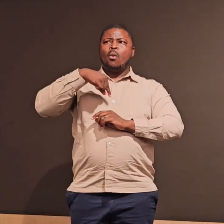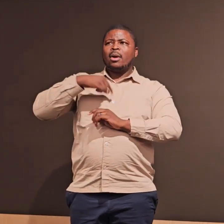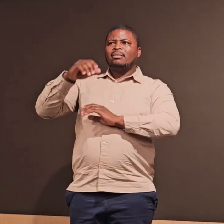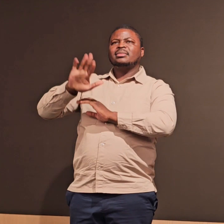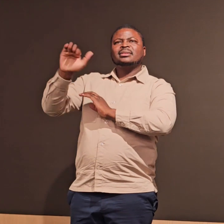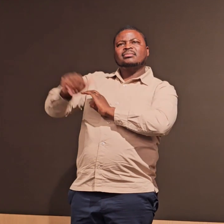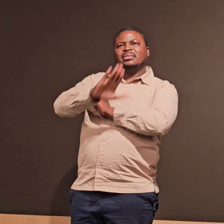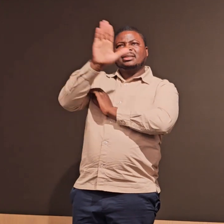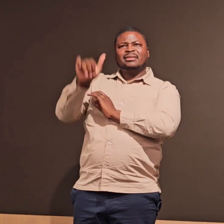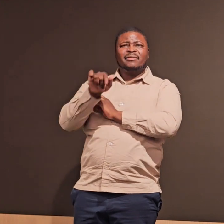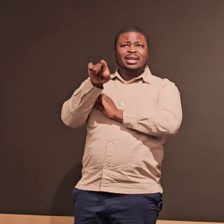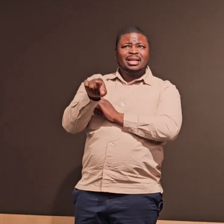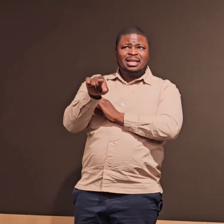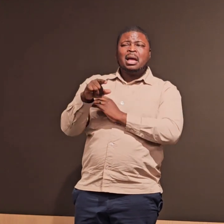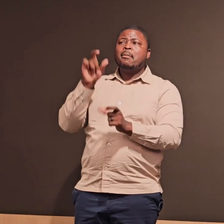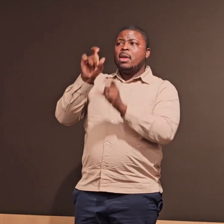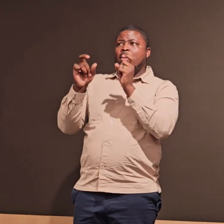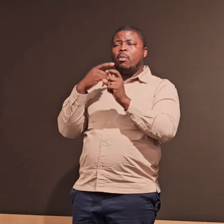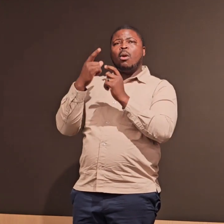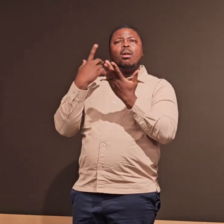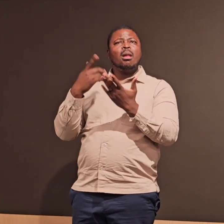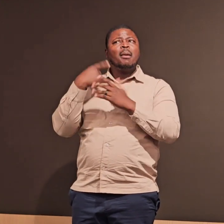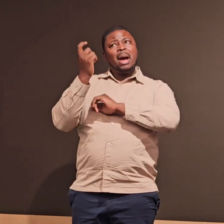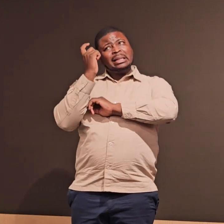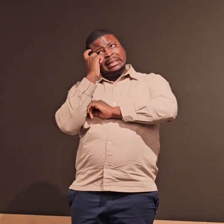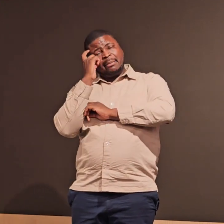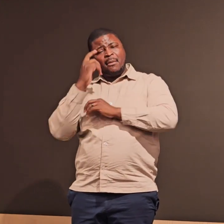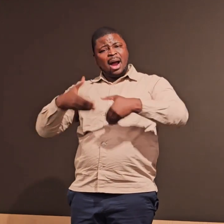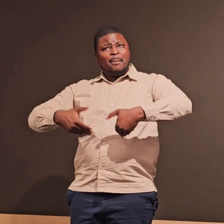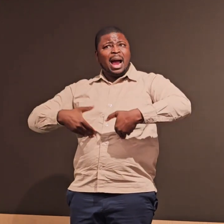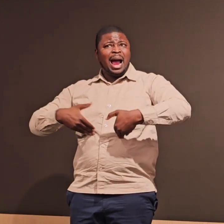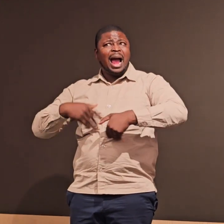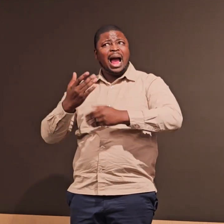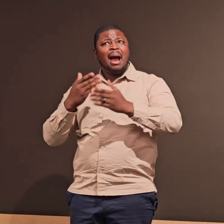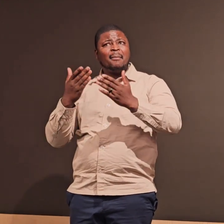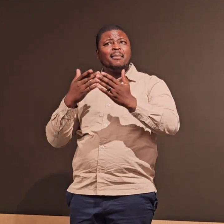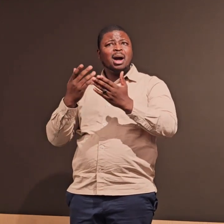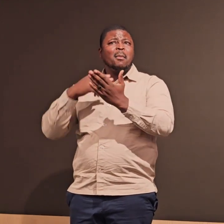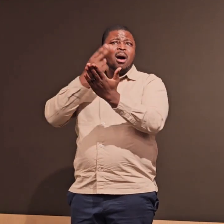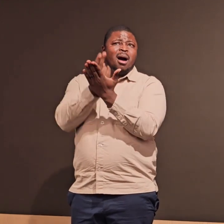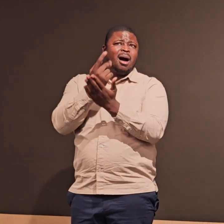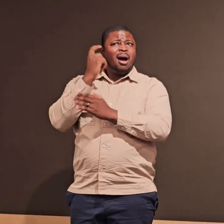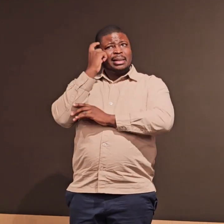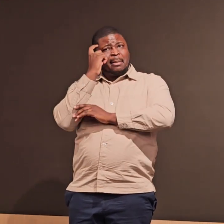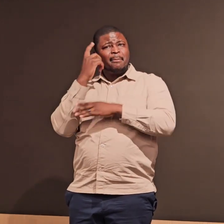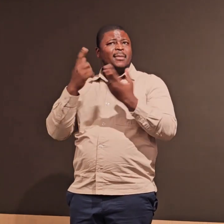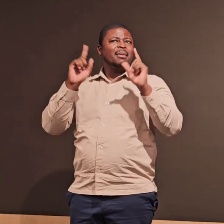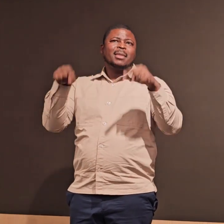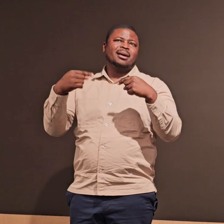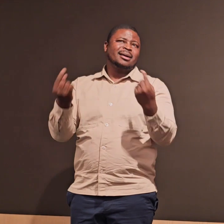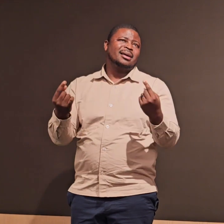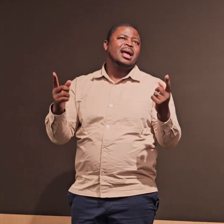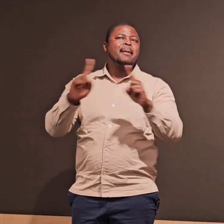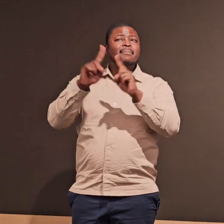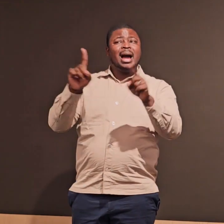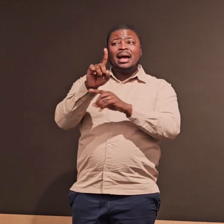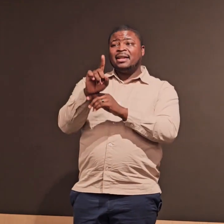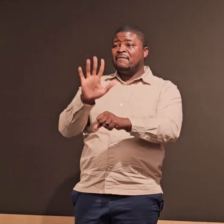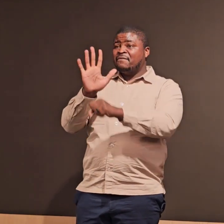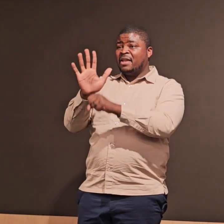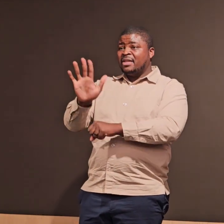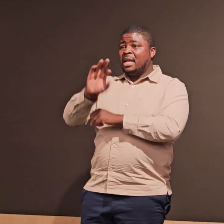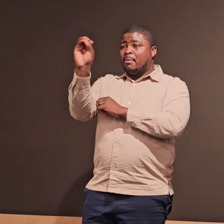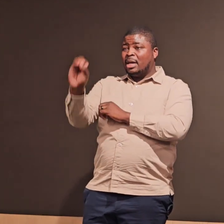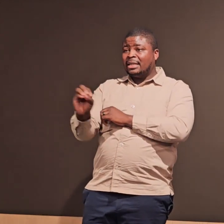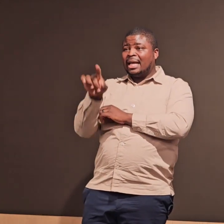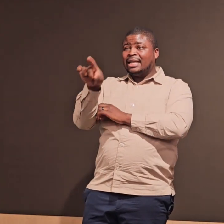don't have people that go to bed hungry. Then this is about 79.2% of those people. But about 15.3% of